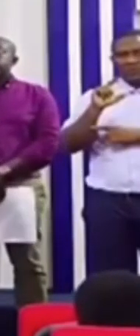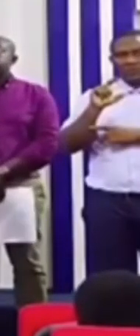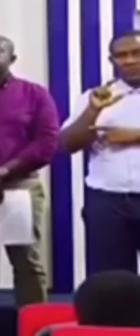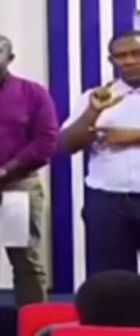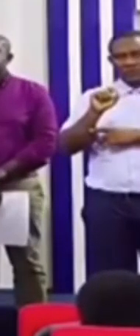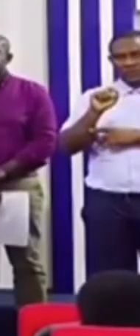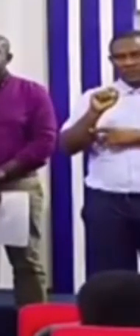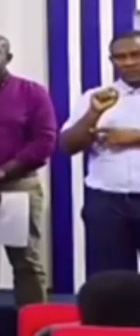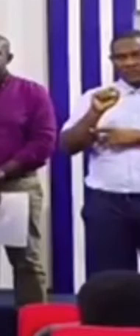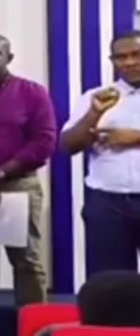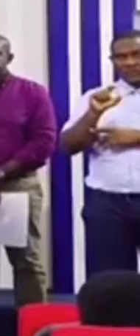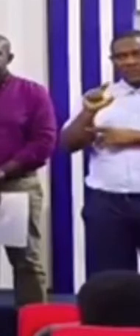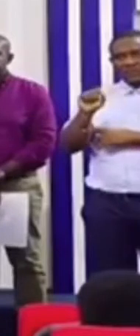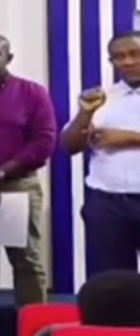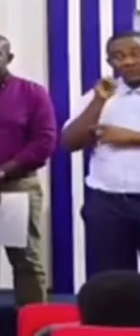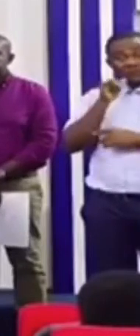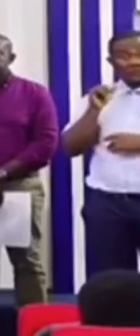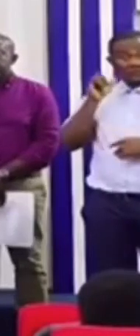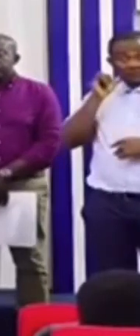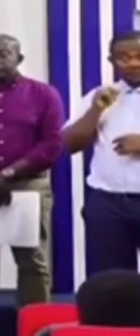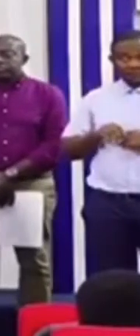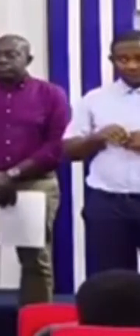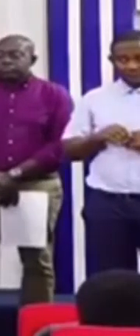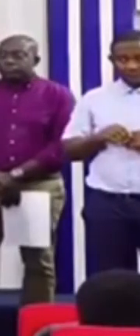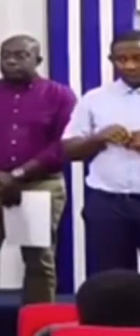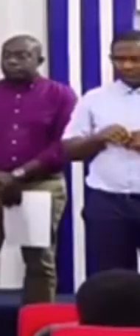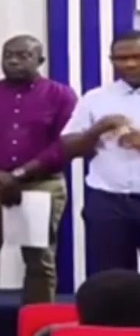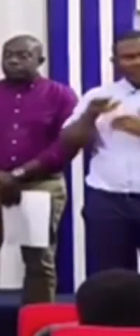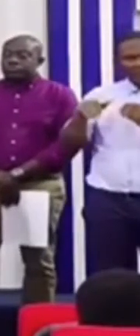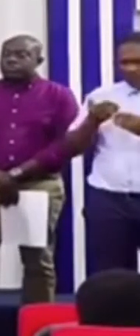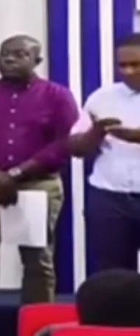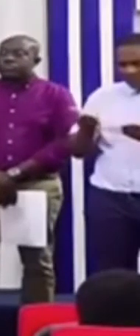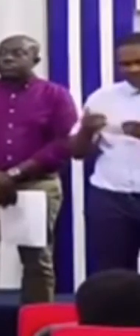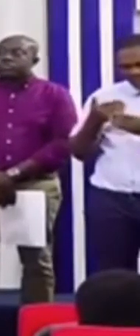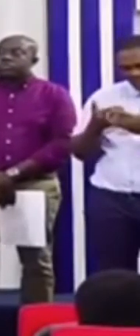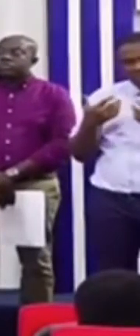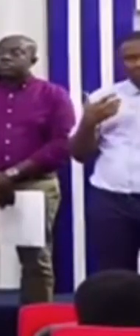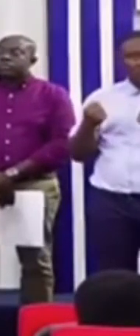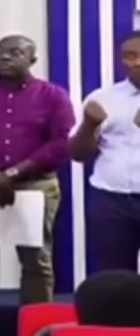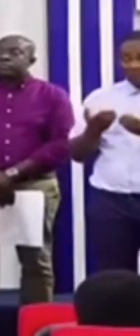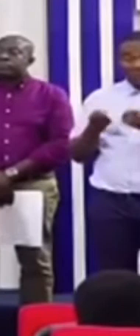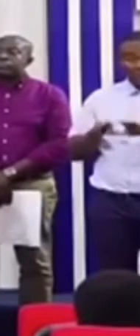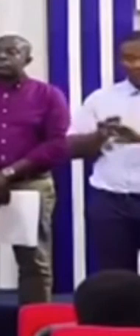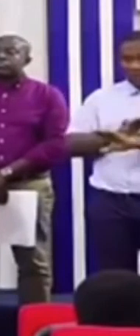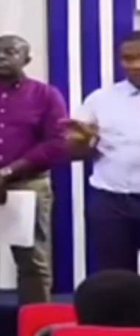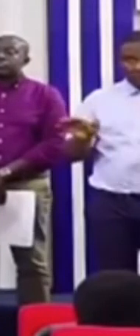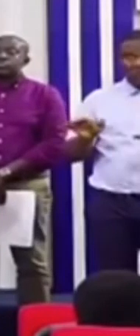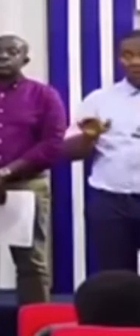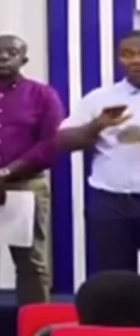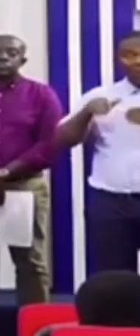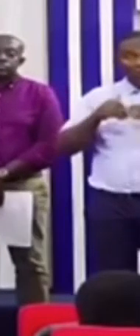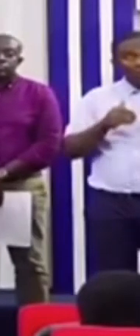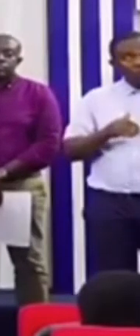2019, that was yesterday. All the cases are small. All the 6 cases were imported into the